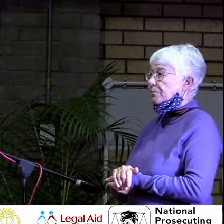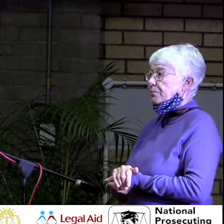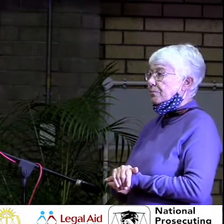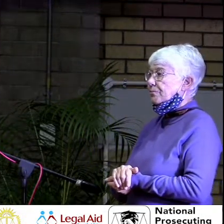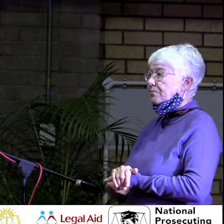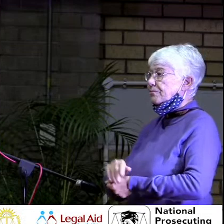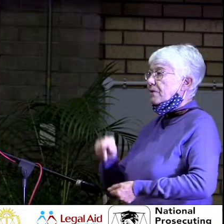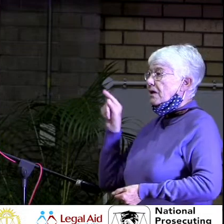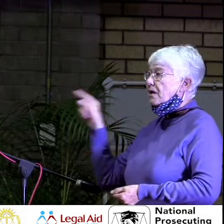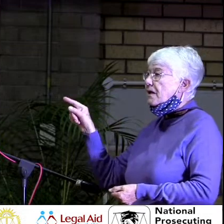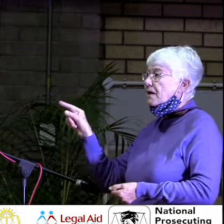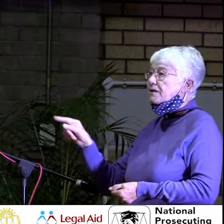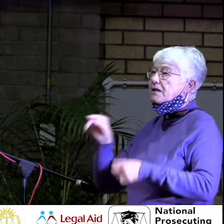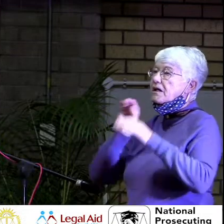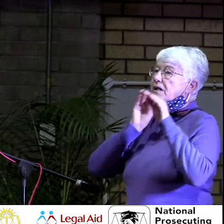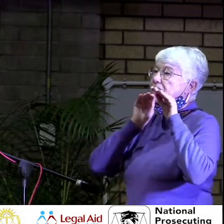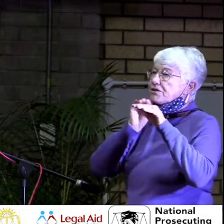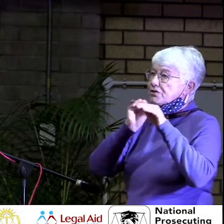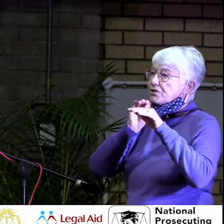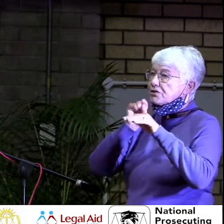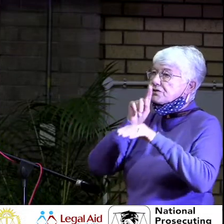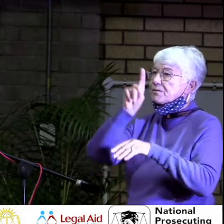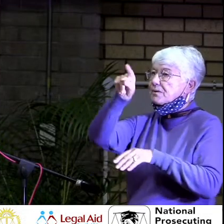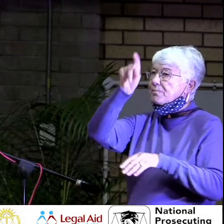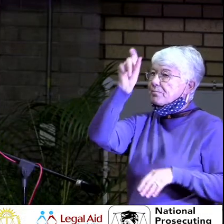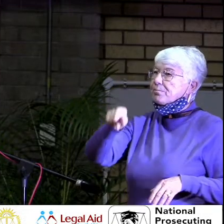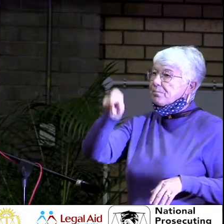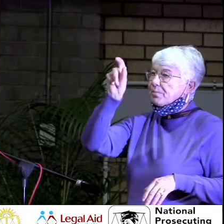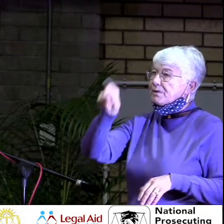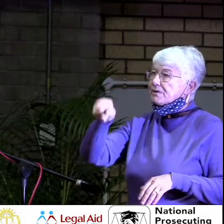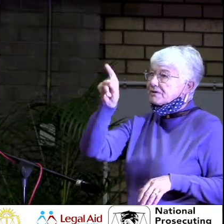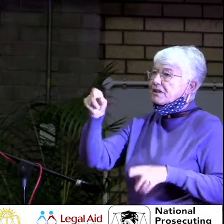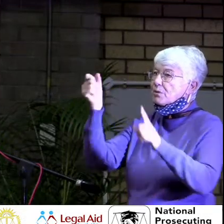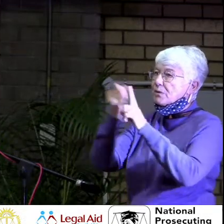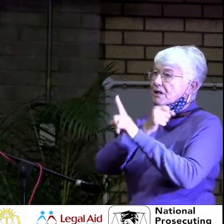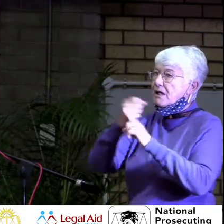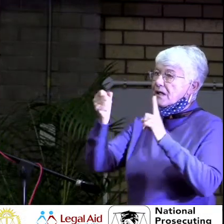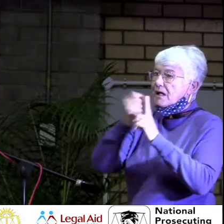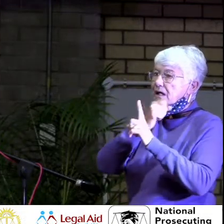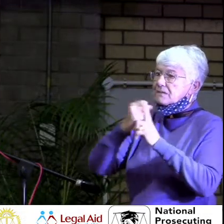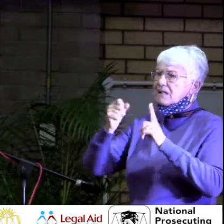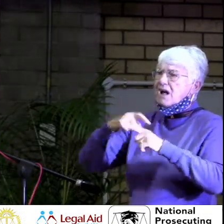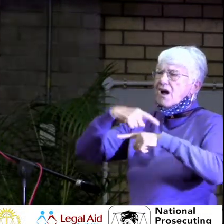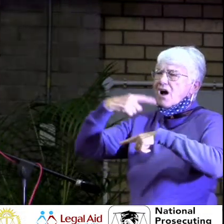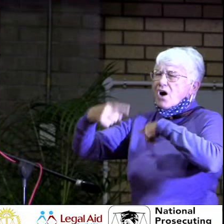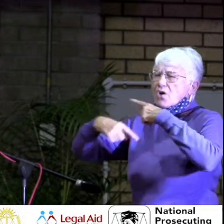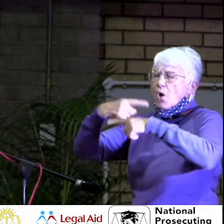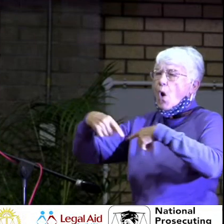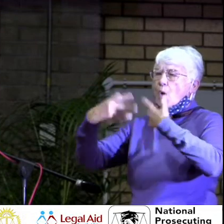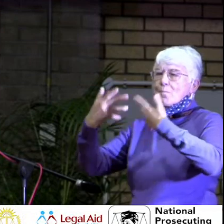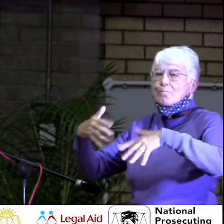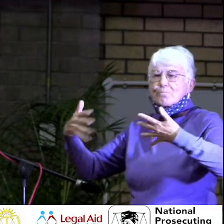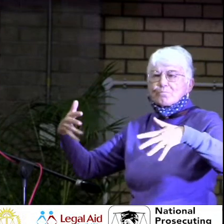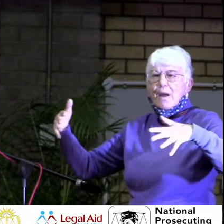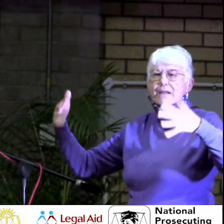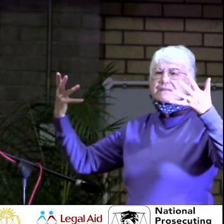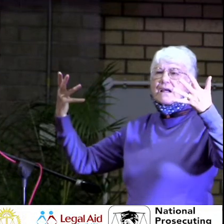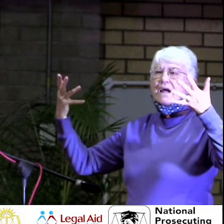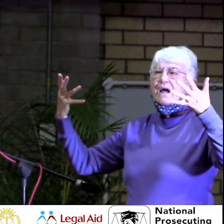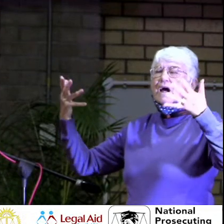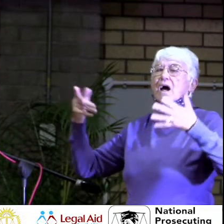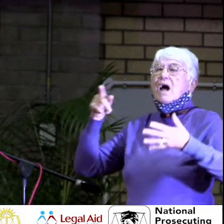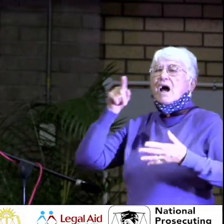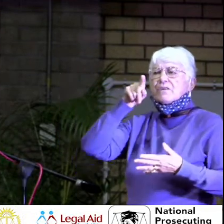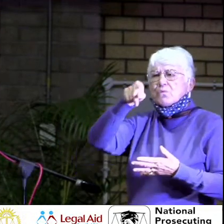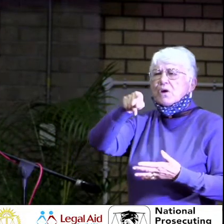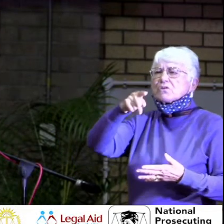the survivors about court processes, the role of the various role players, and what to expect at